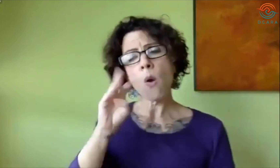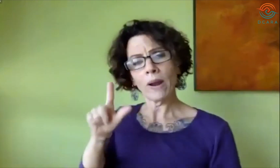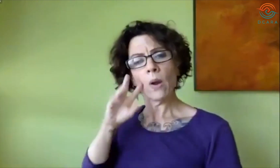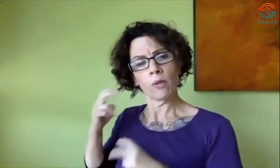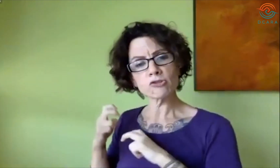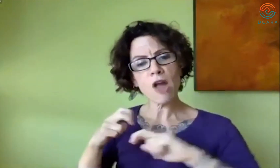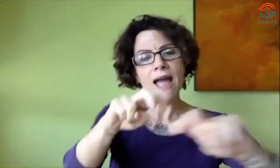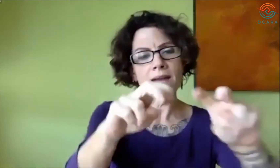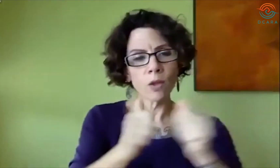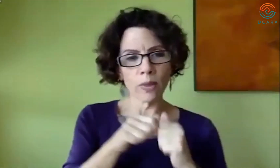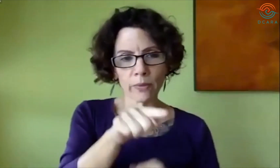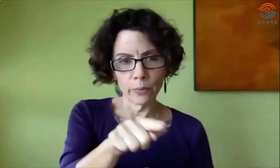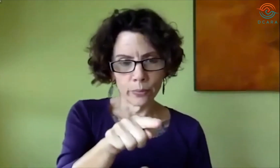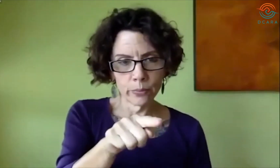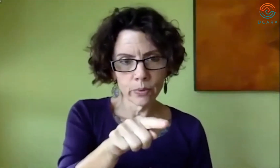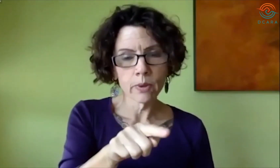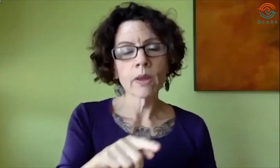Your will transfer with you.